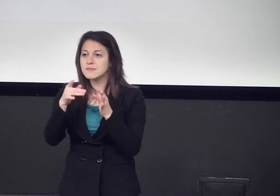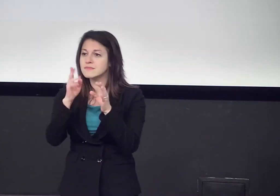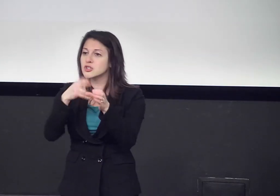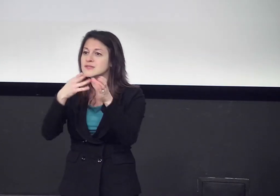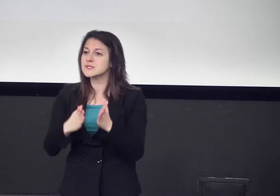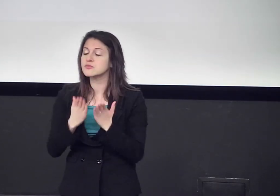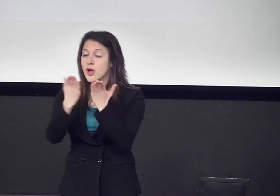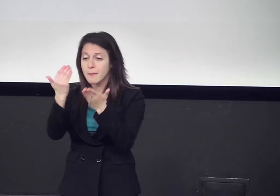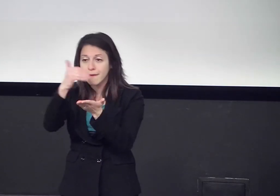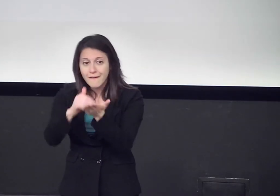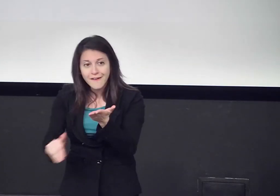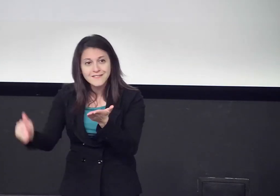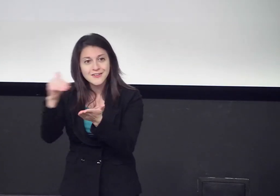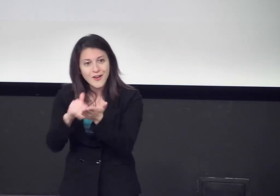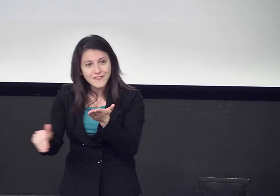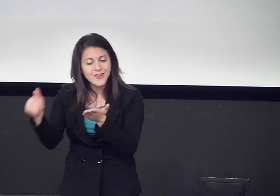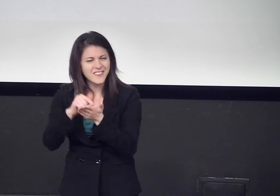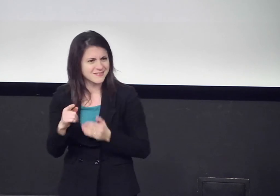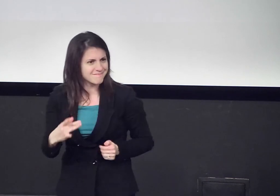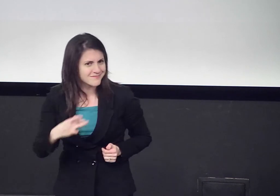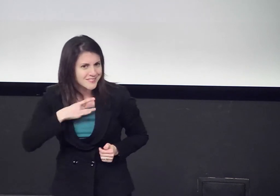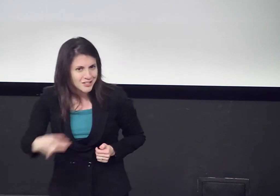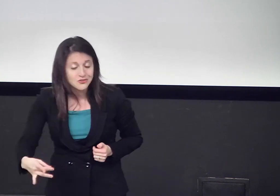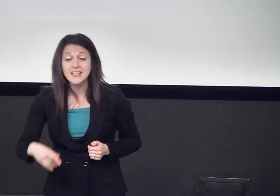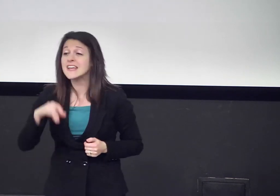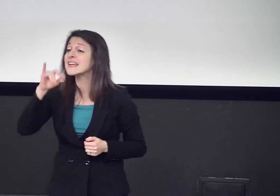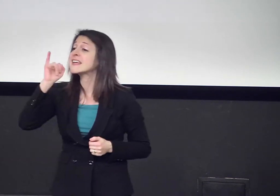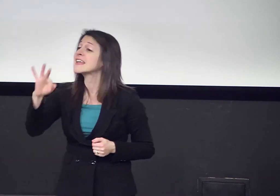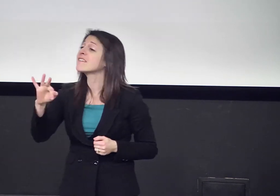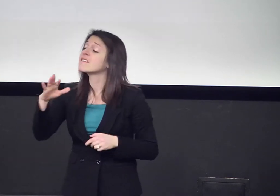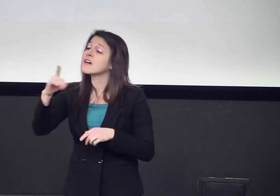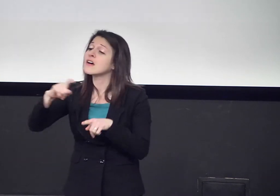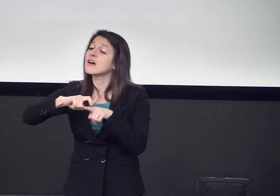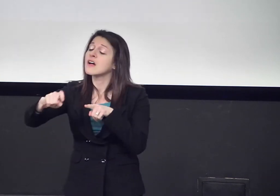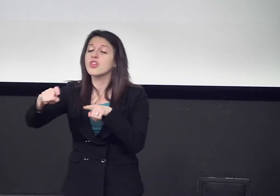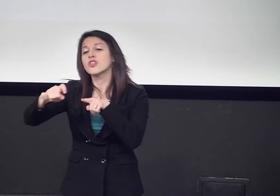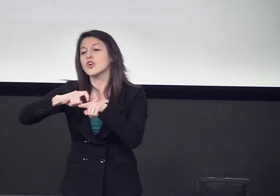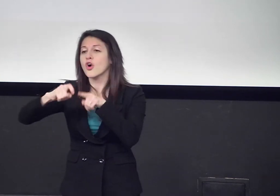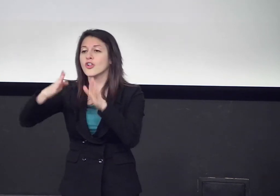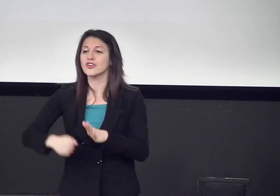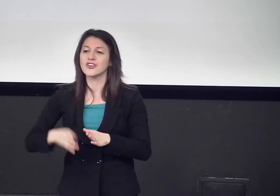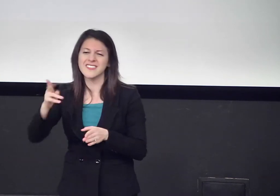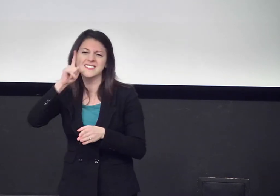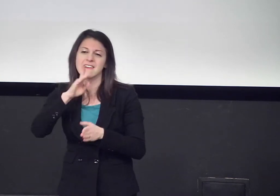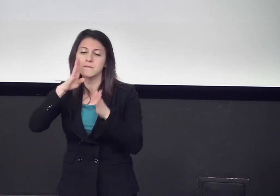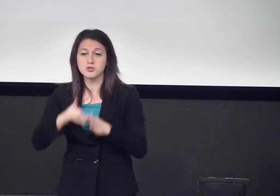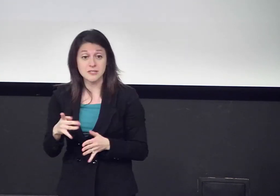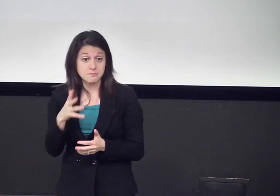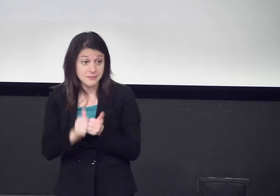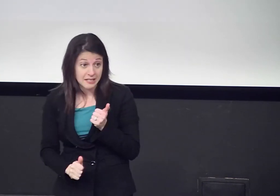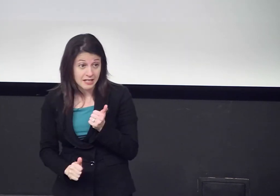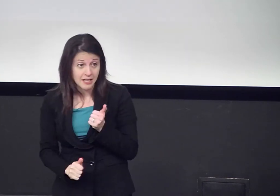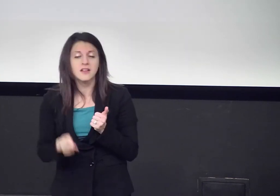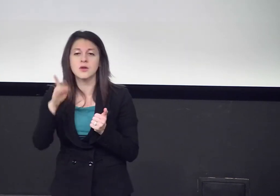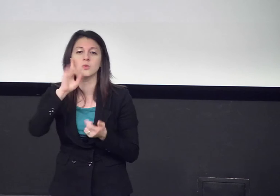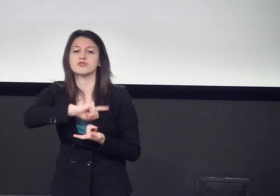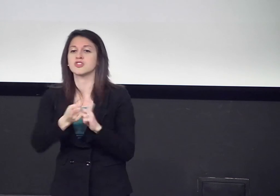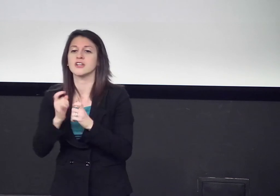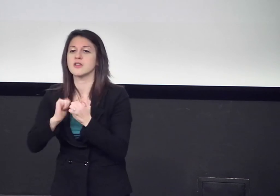And during another interview, the participant brought this up several different times, that when the deaf caller is mean,